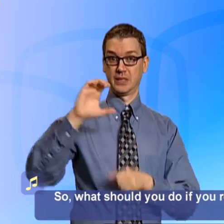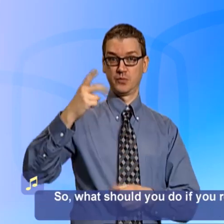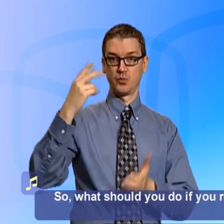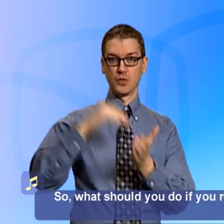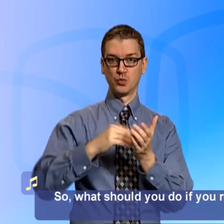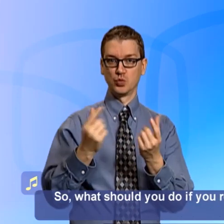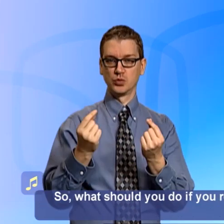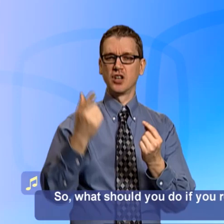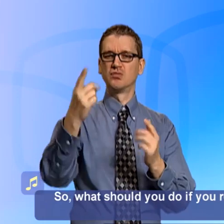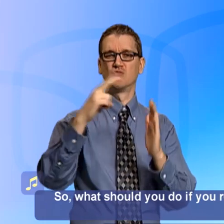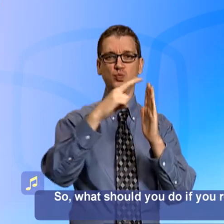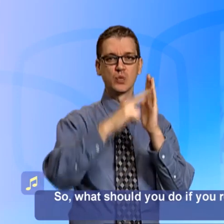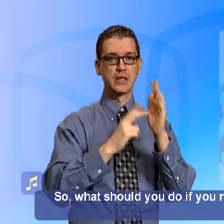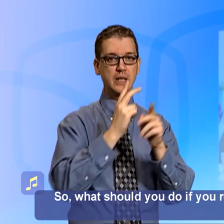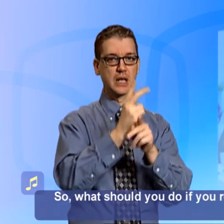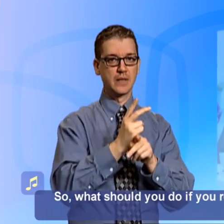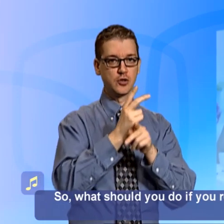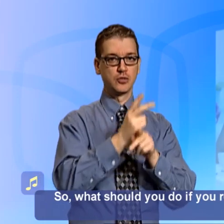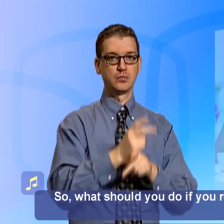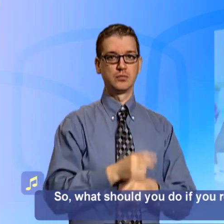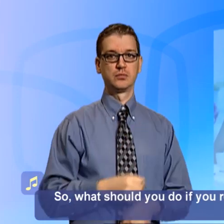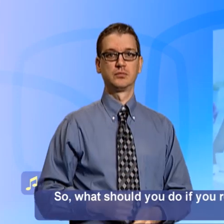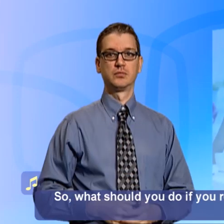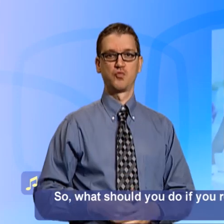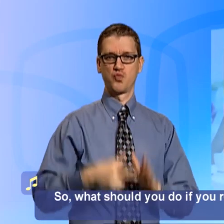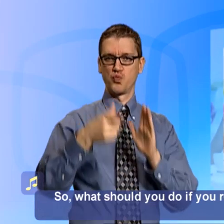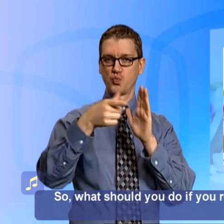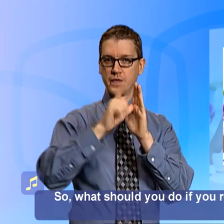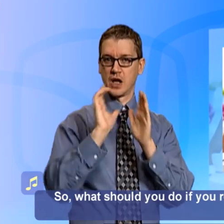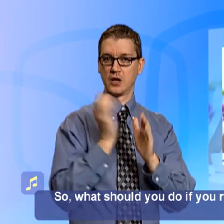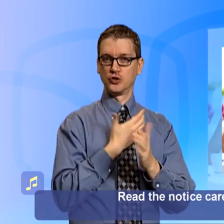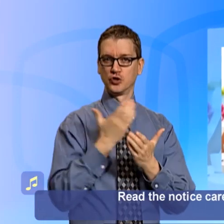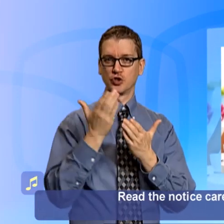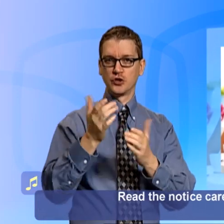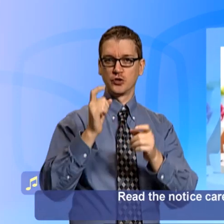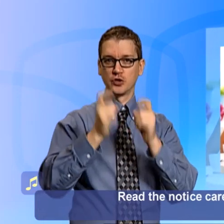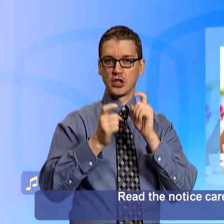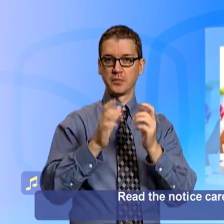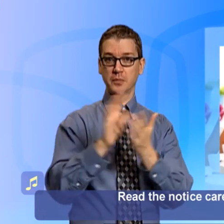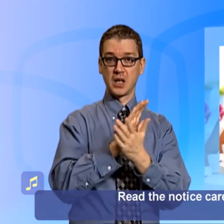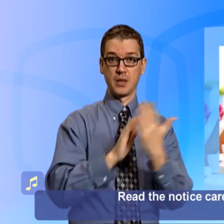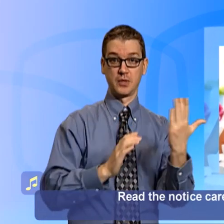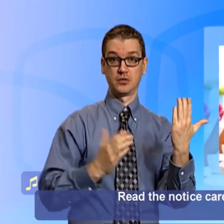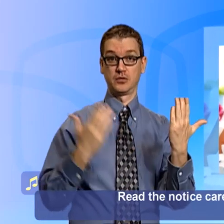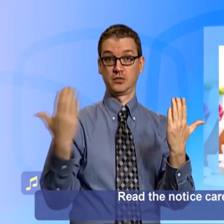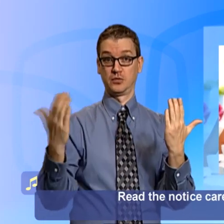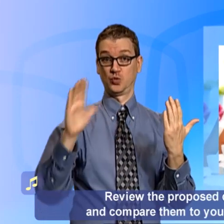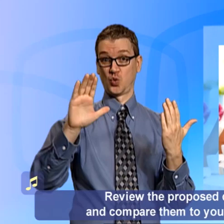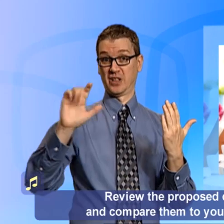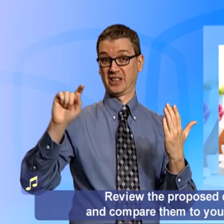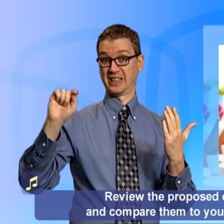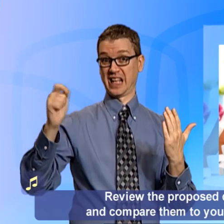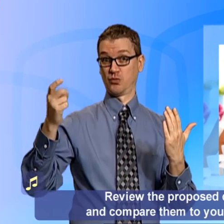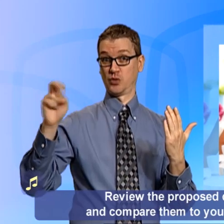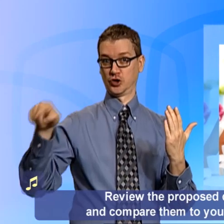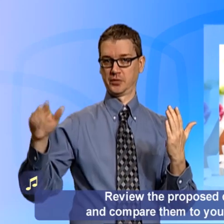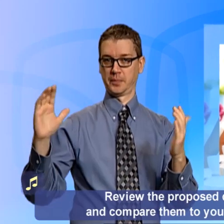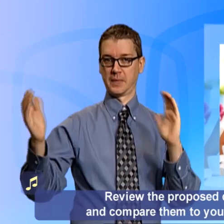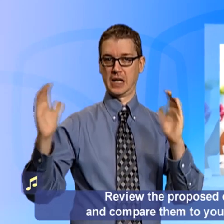So, what should you do if you receive a CP2000? Read the notice carefully. Review the proposed changes